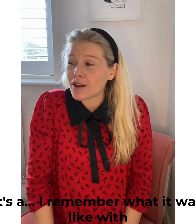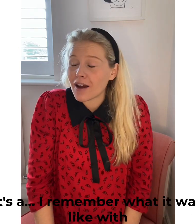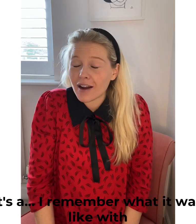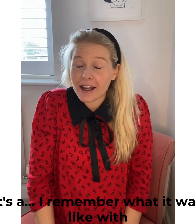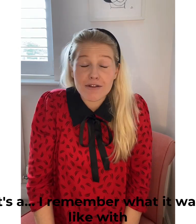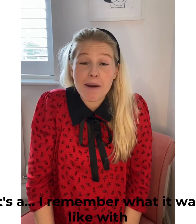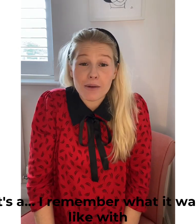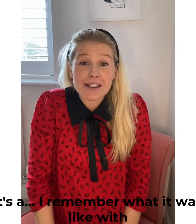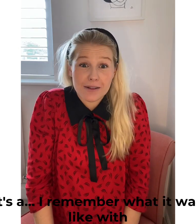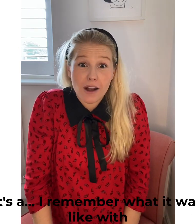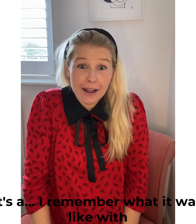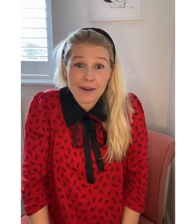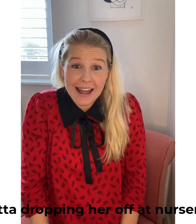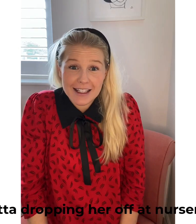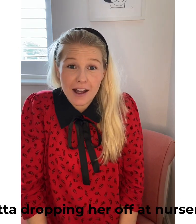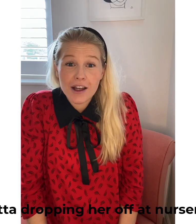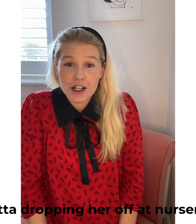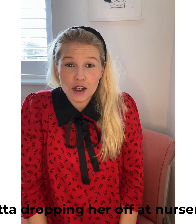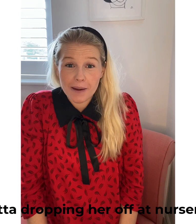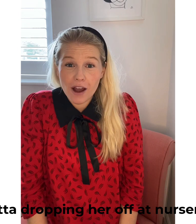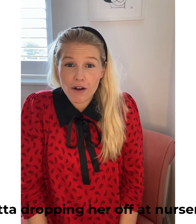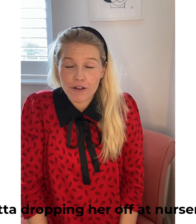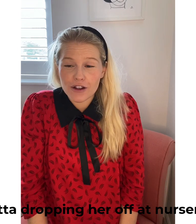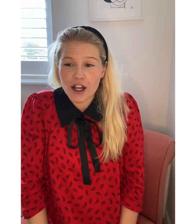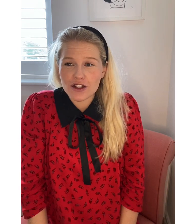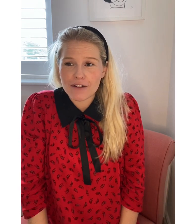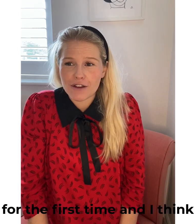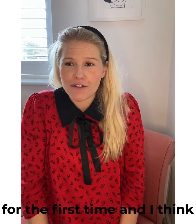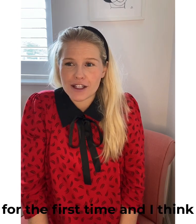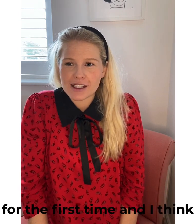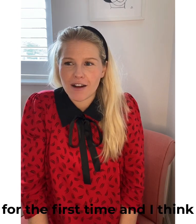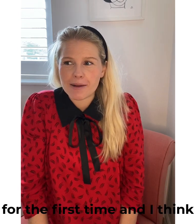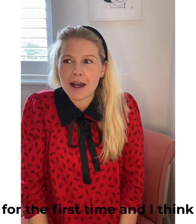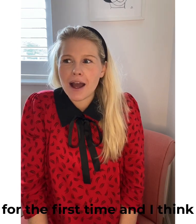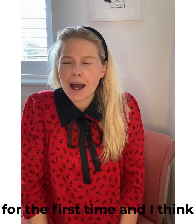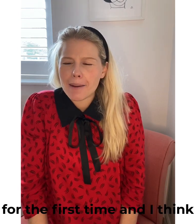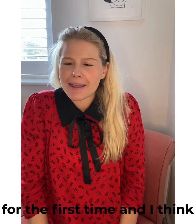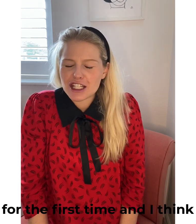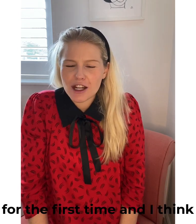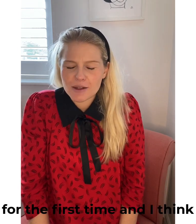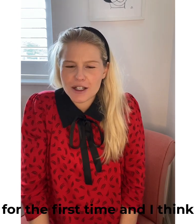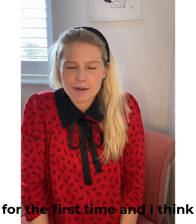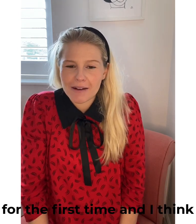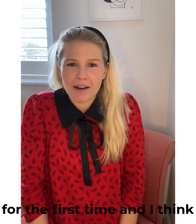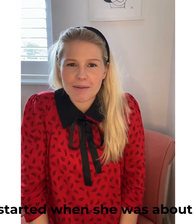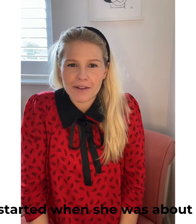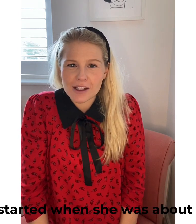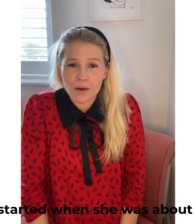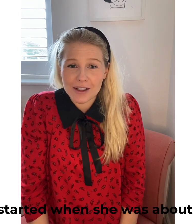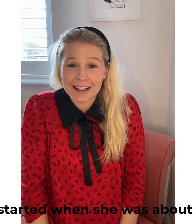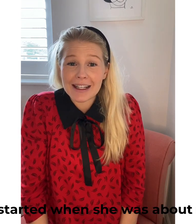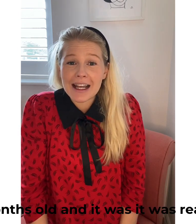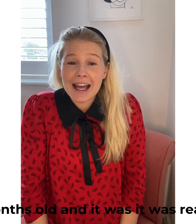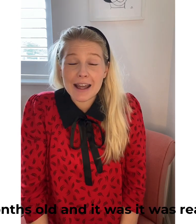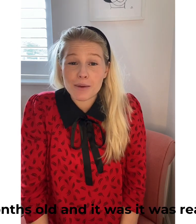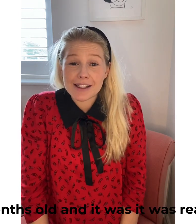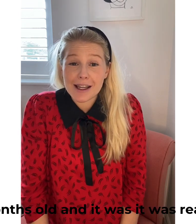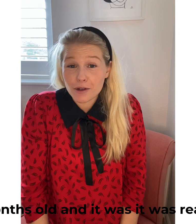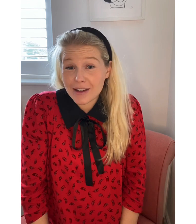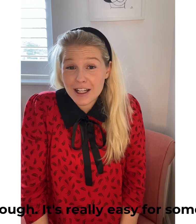like I remember what it was like with Etta, dropping her off at nursery for the first time. I think she started when she was about 9 months old and it was really tough. It's